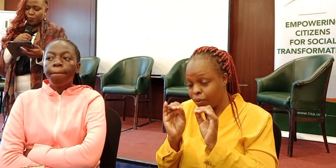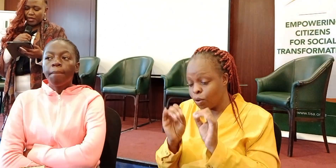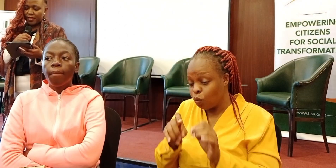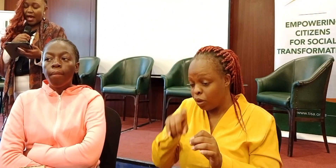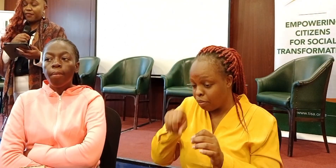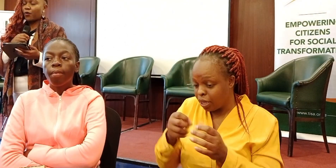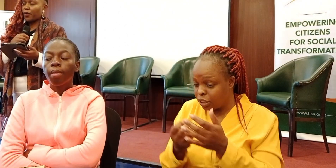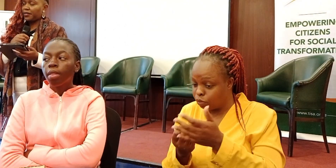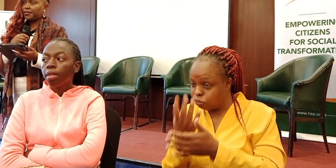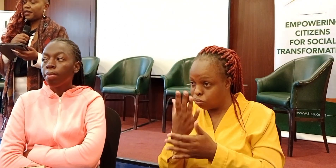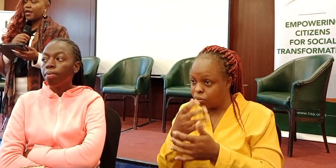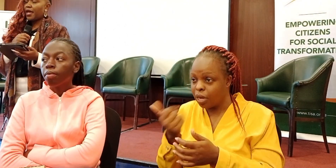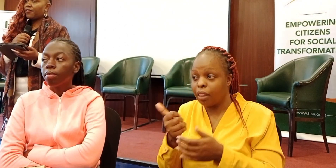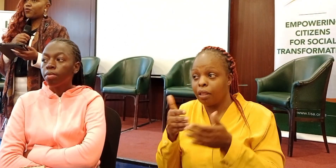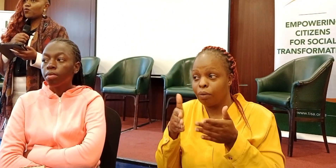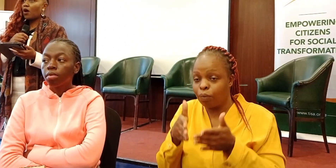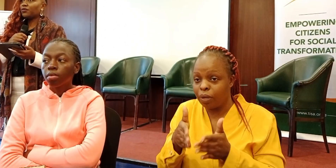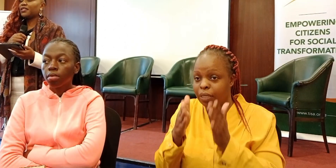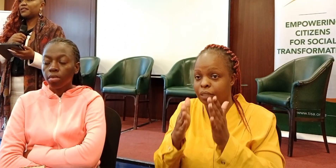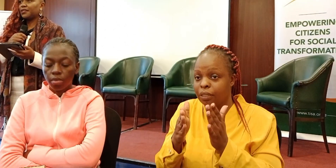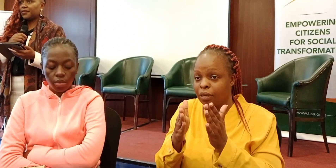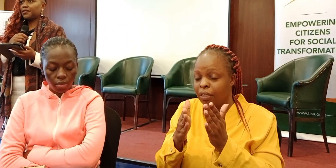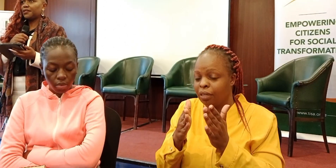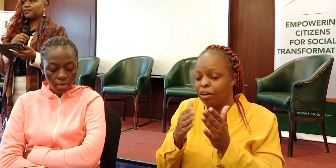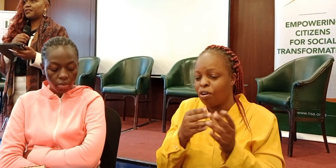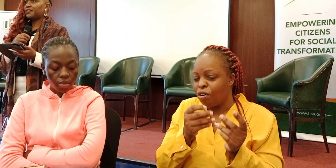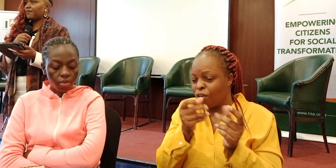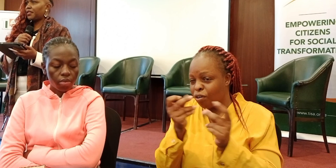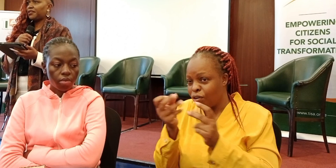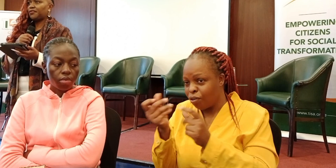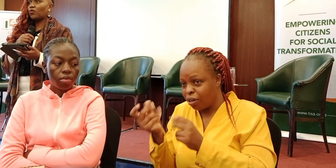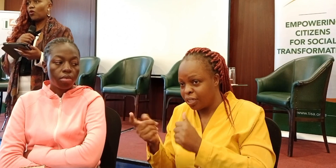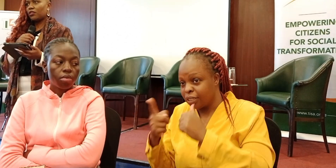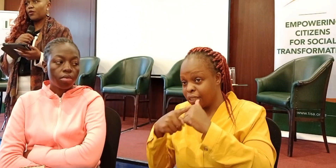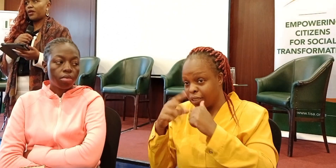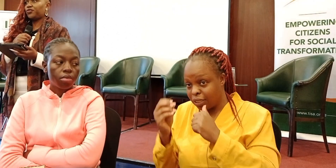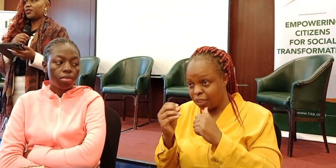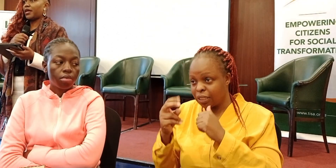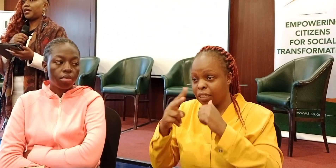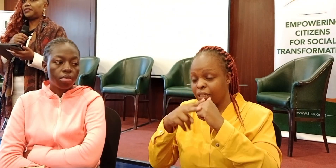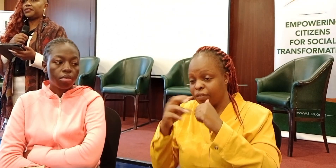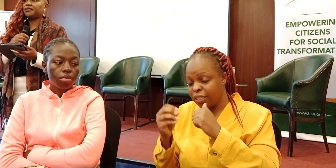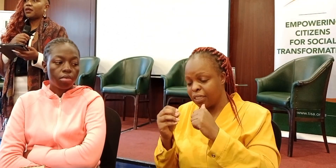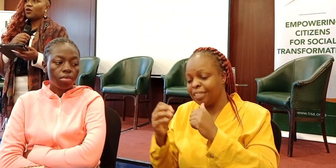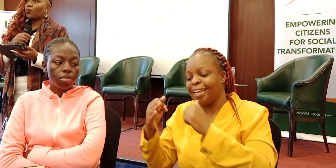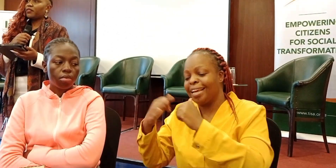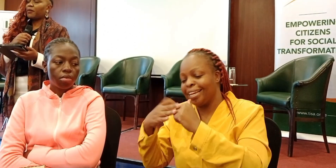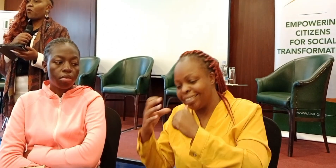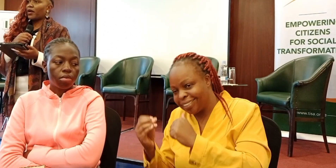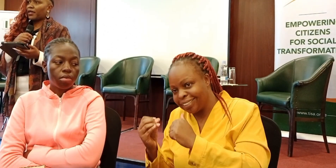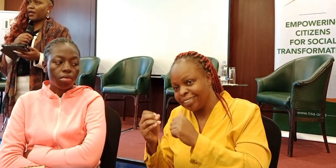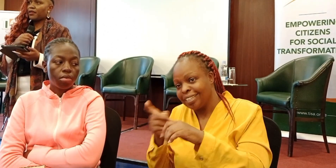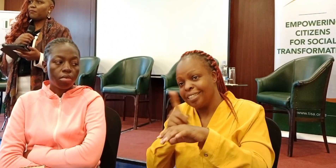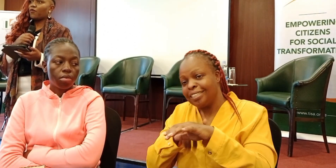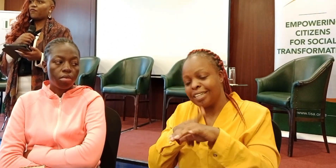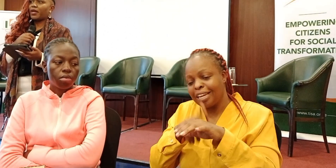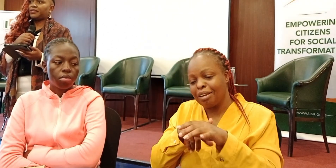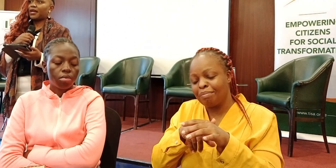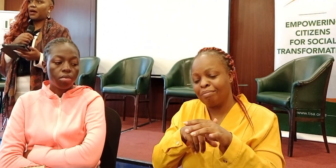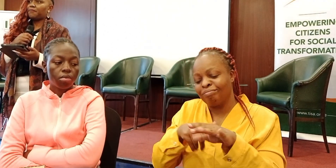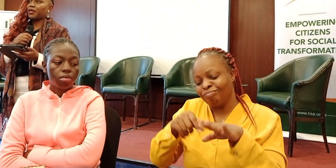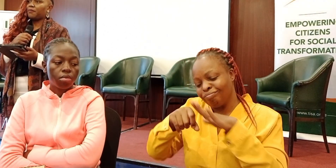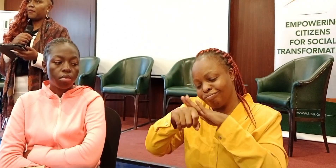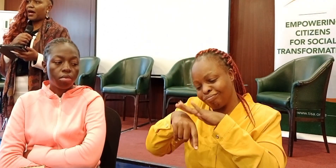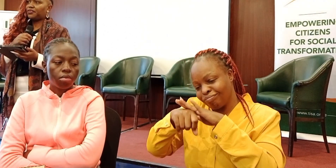come up with other ways. And throughout the 60s, the 70s, all the way to the 80s, when the Mwa Kenya